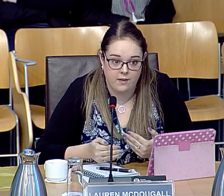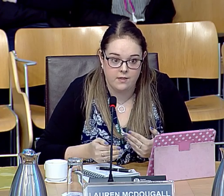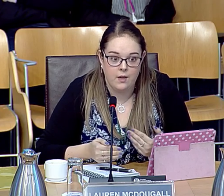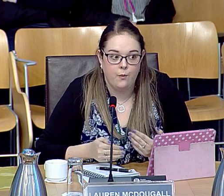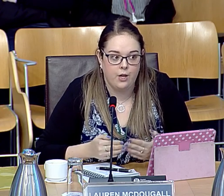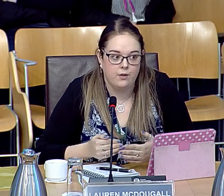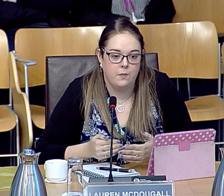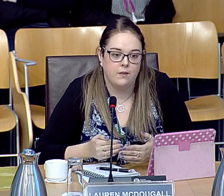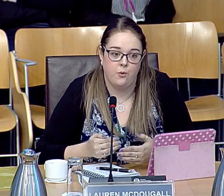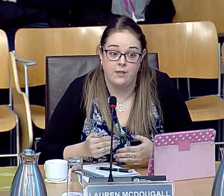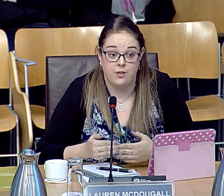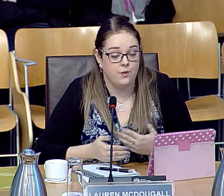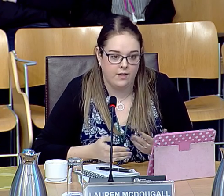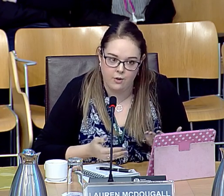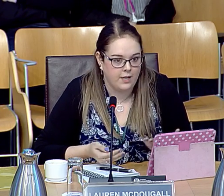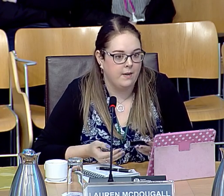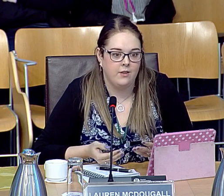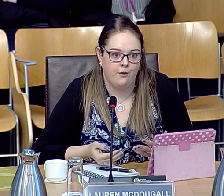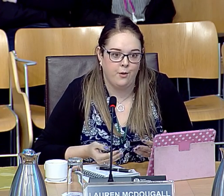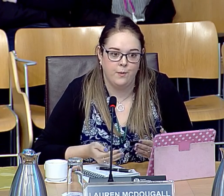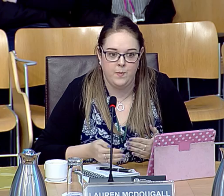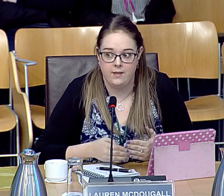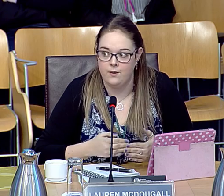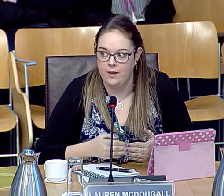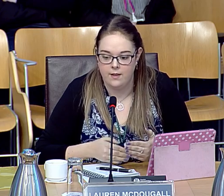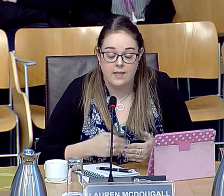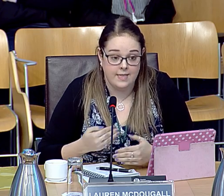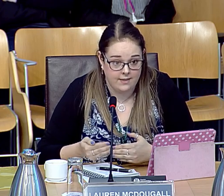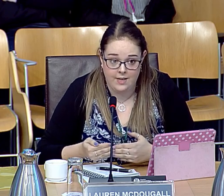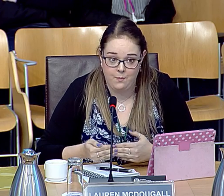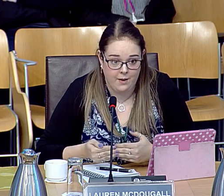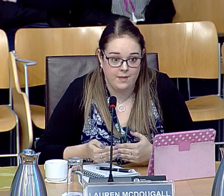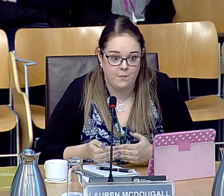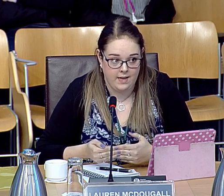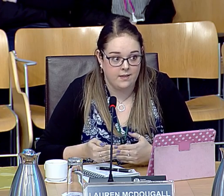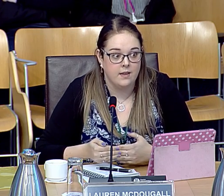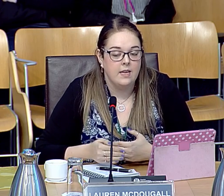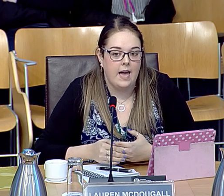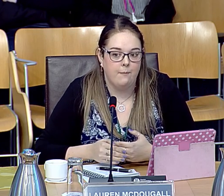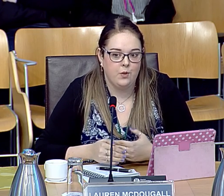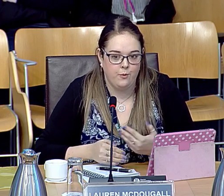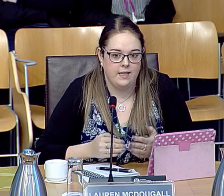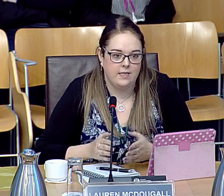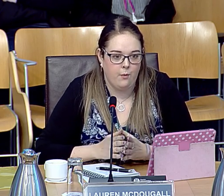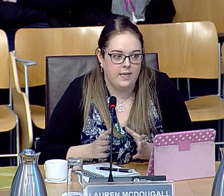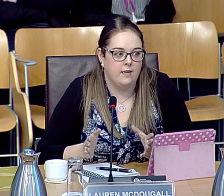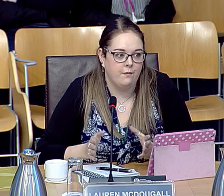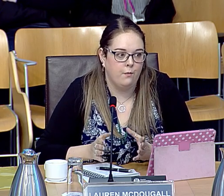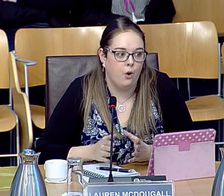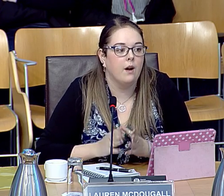fund, we could be supporting students with long-term mental health problems better, with sensory impairments better. So I would like to see a widening of what